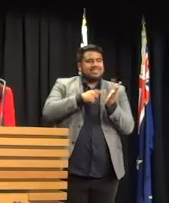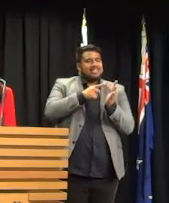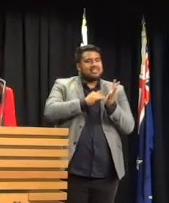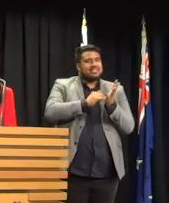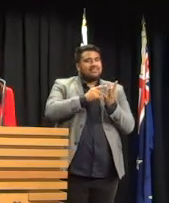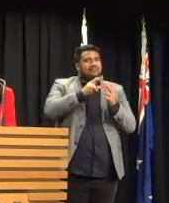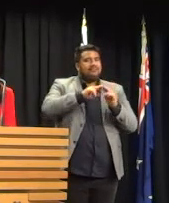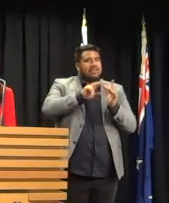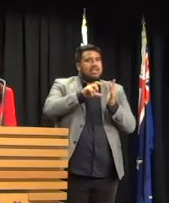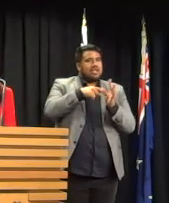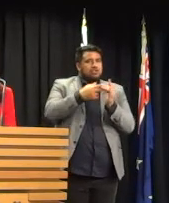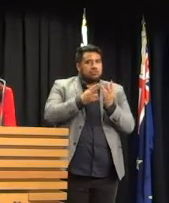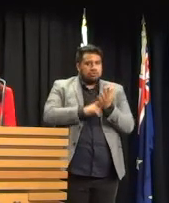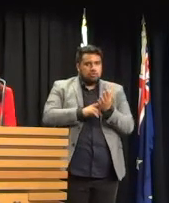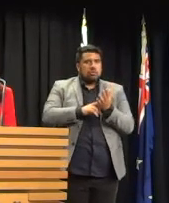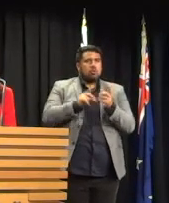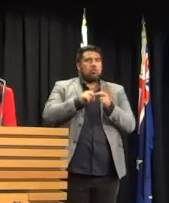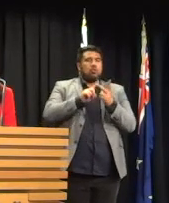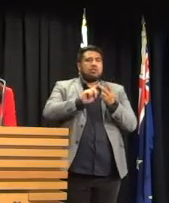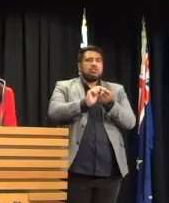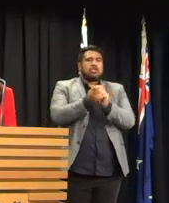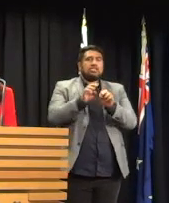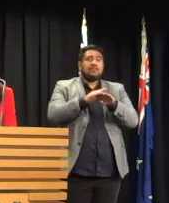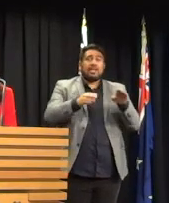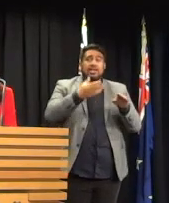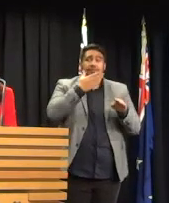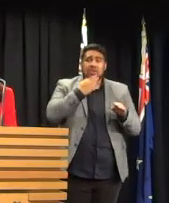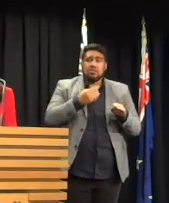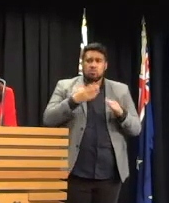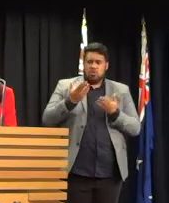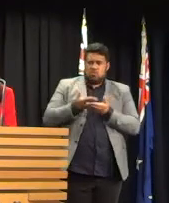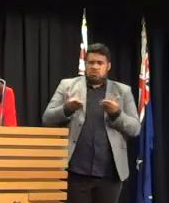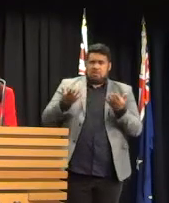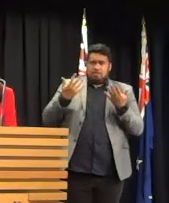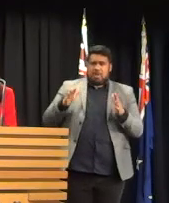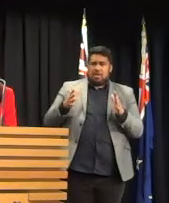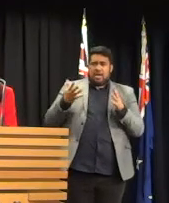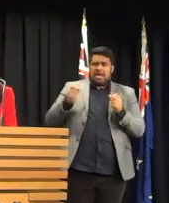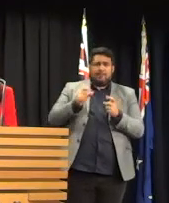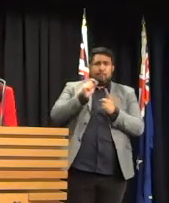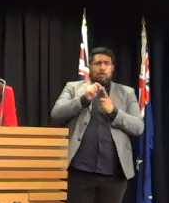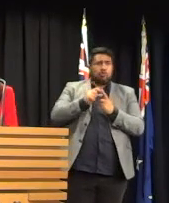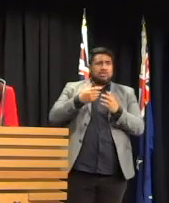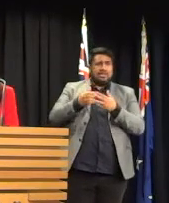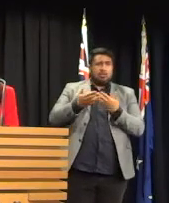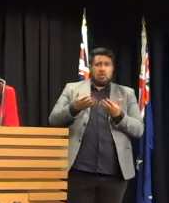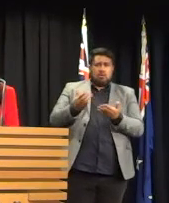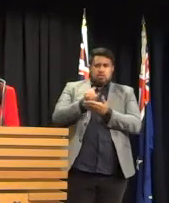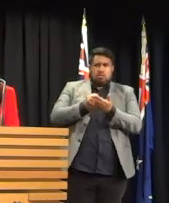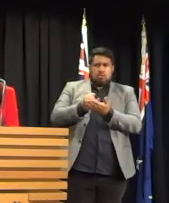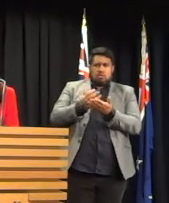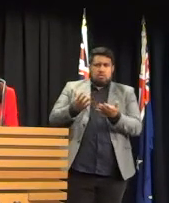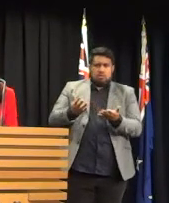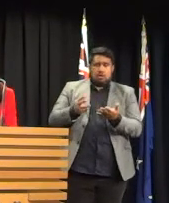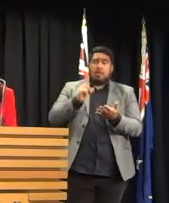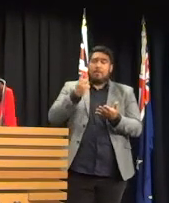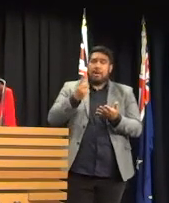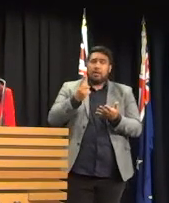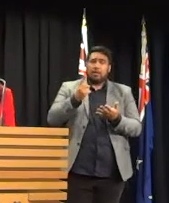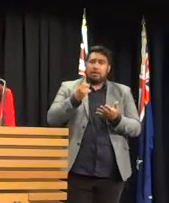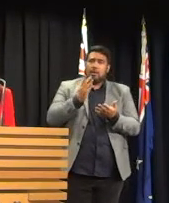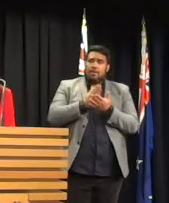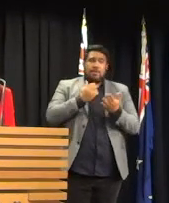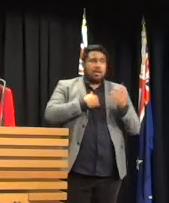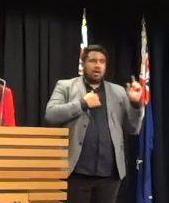use. Those are often the points at which where you already have pollution, those conversations arise. But look, what there is no doubt is that the Minister